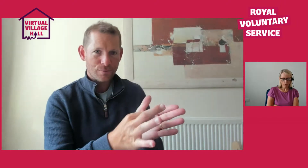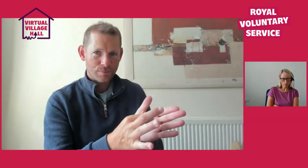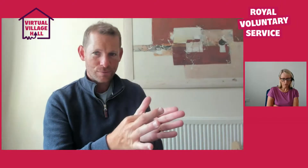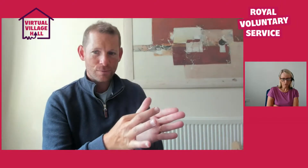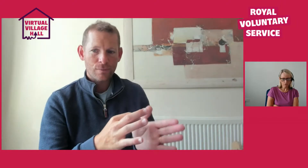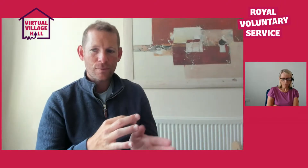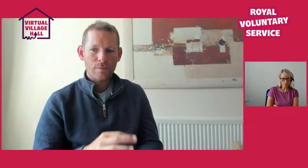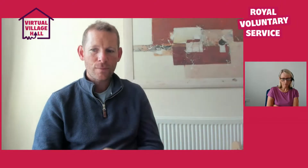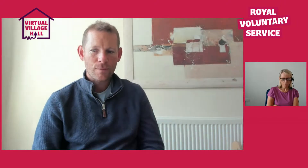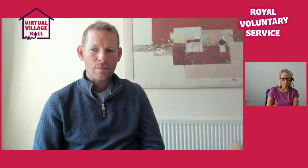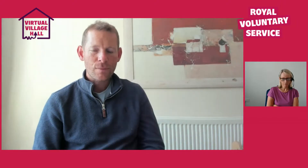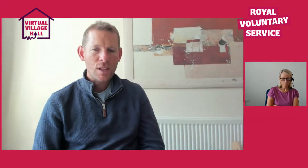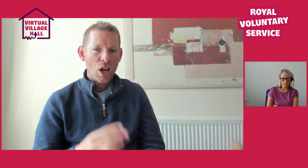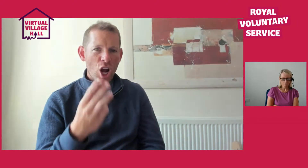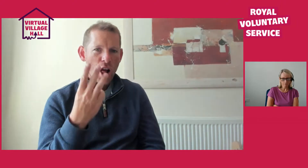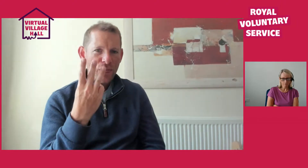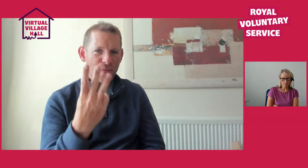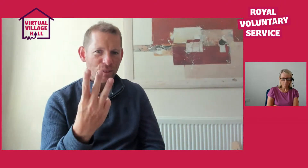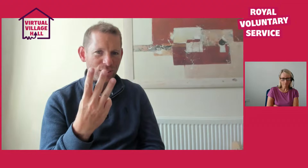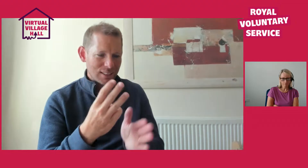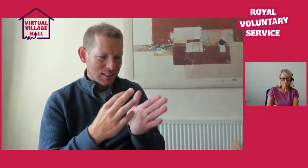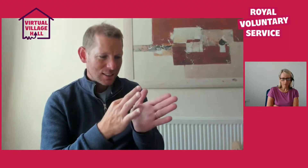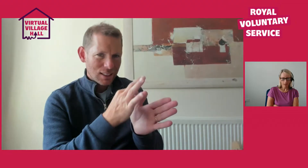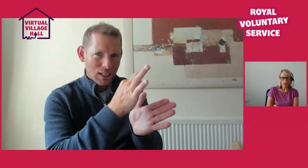2 hours,